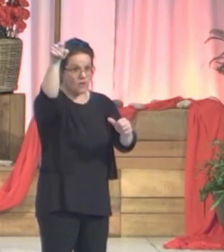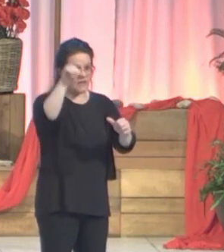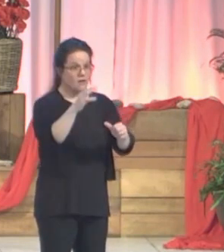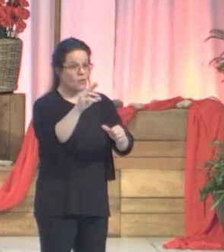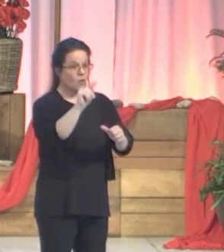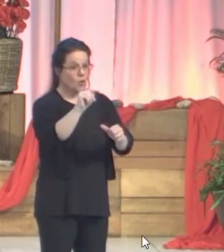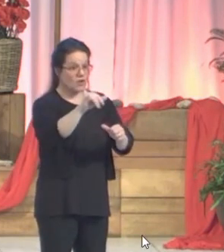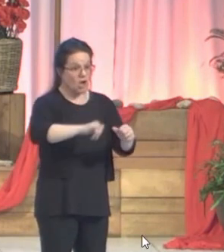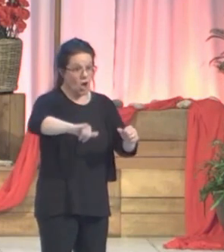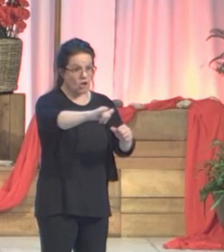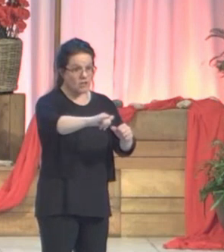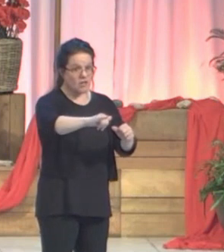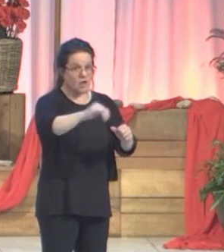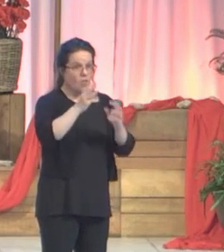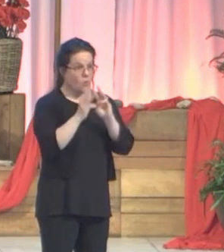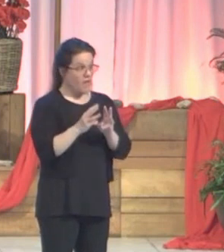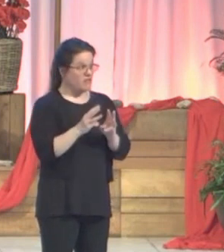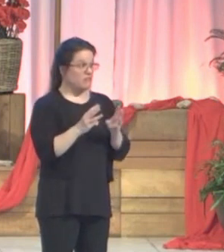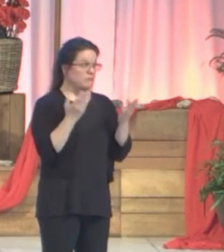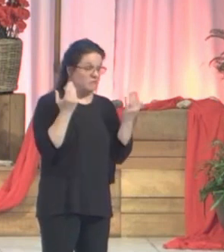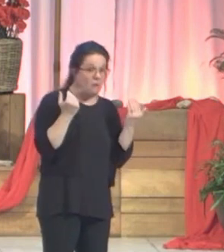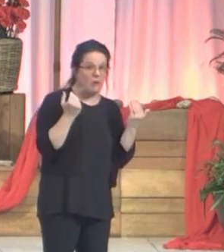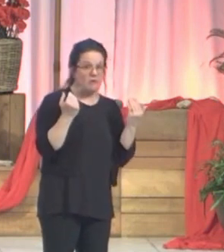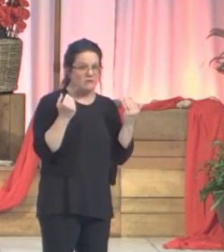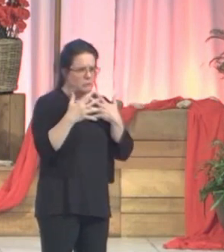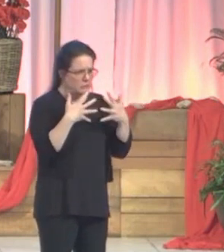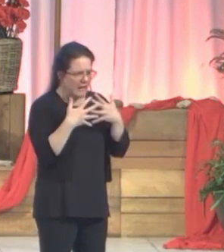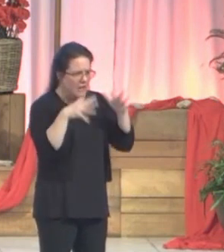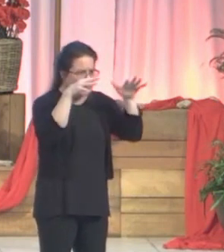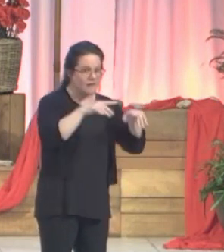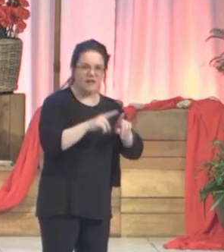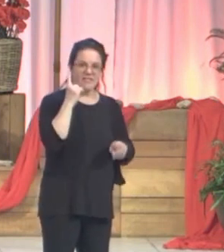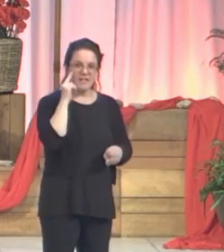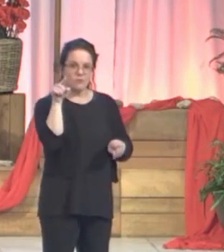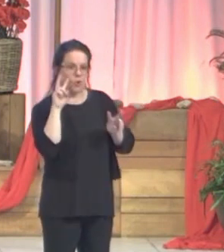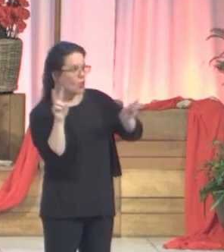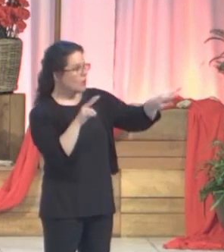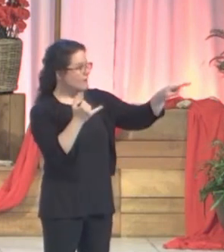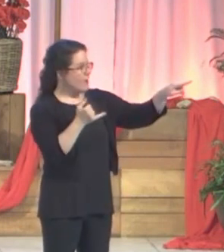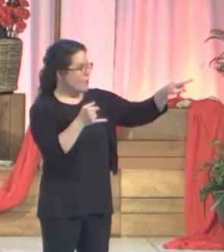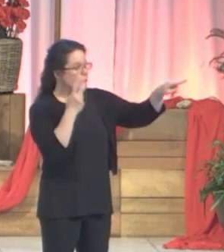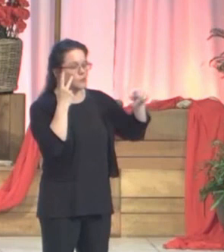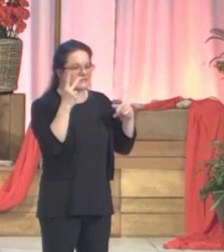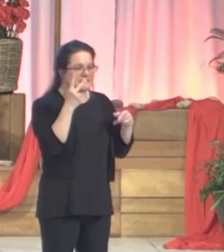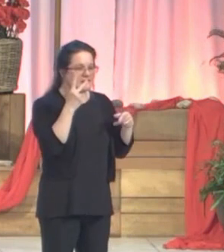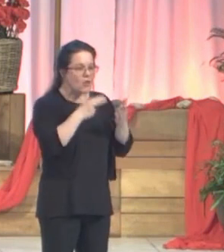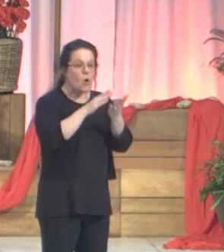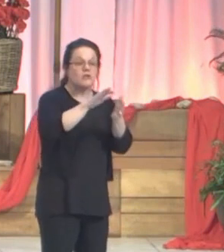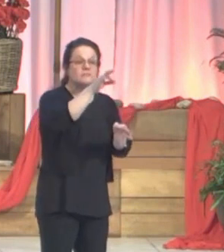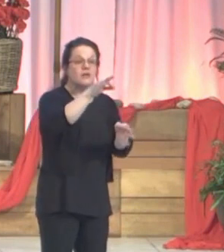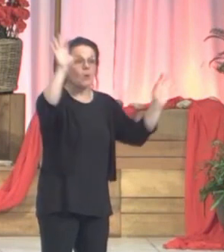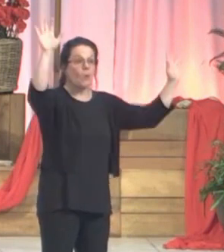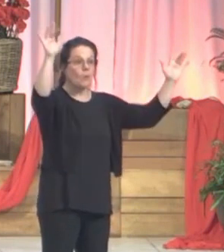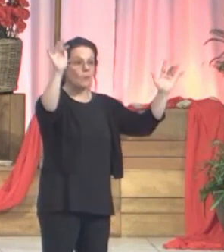is after Mass. The forecast like, for a while well, at the end of Mass. Be overcast and some or, rain. Well, they'd probably call it a service. That the Holy Spirit has